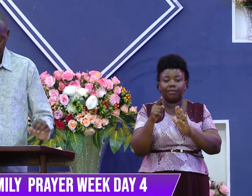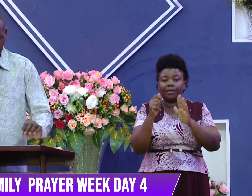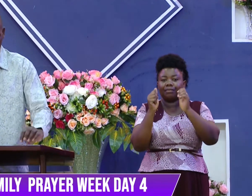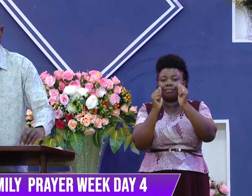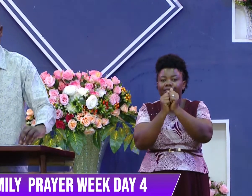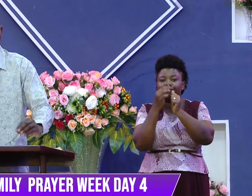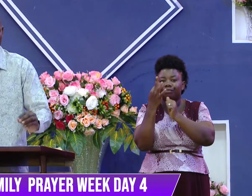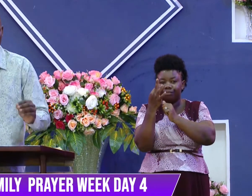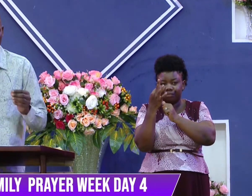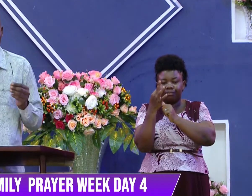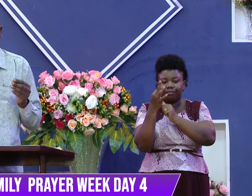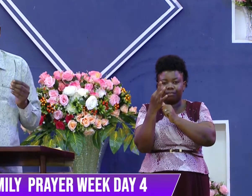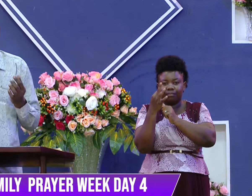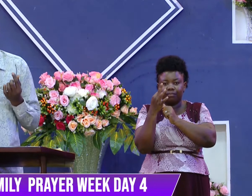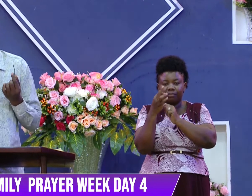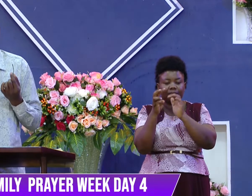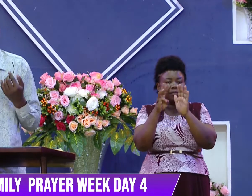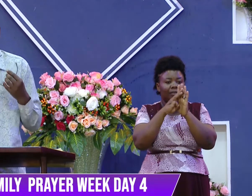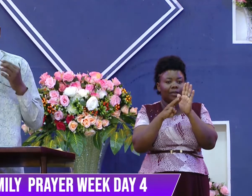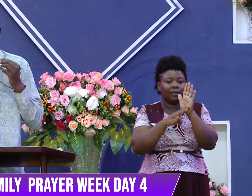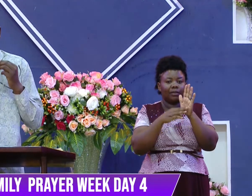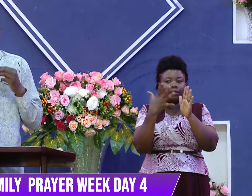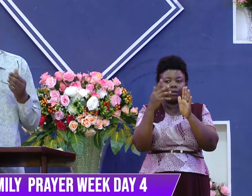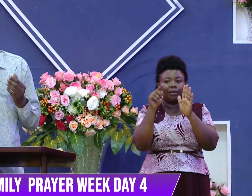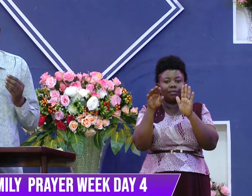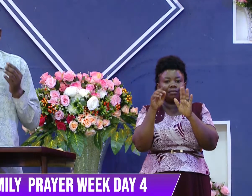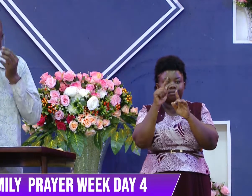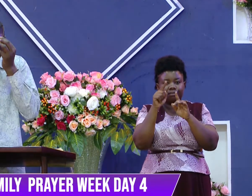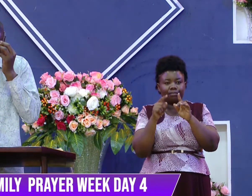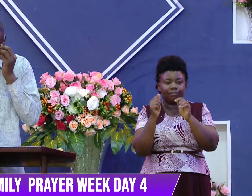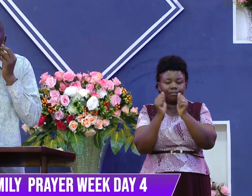13. Matthew chapter 5:13.